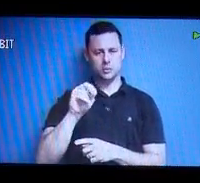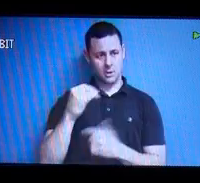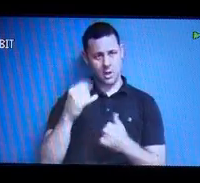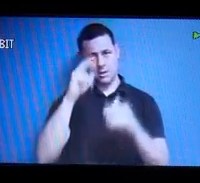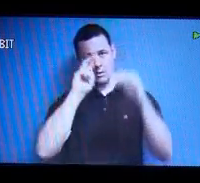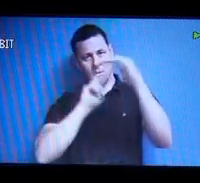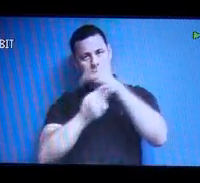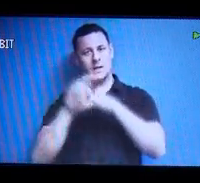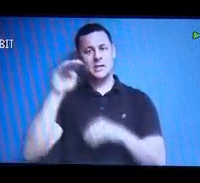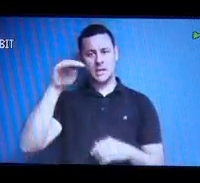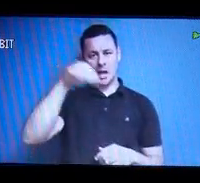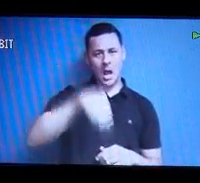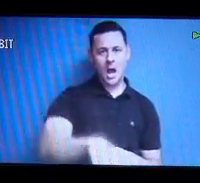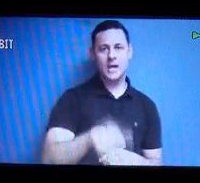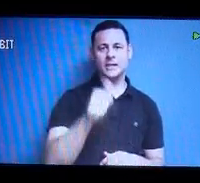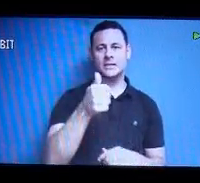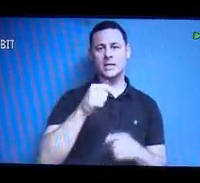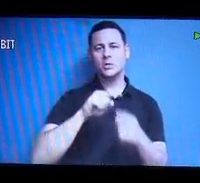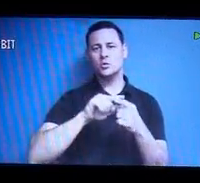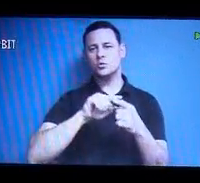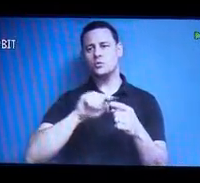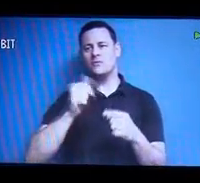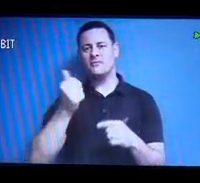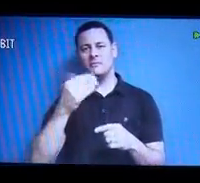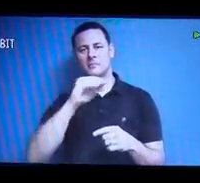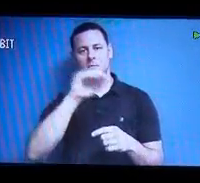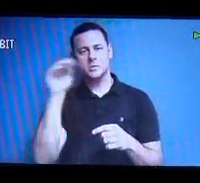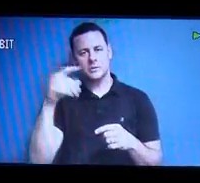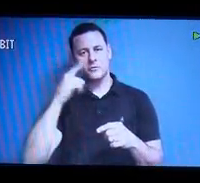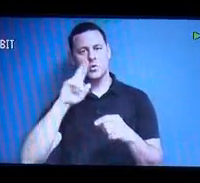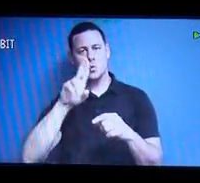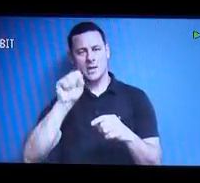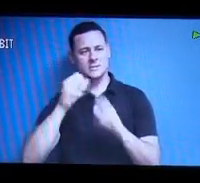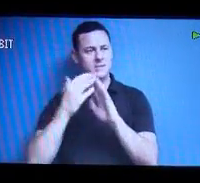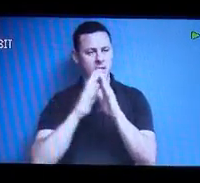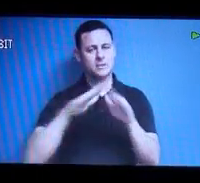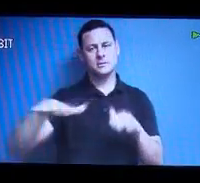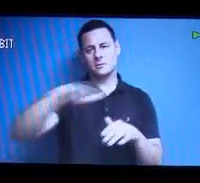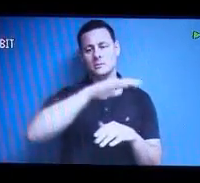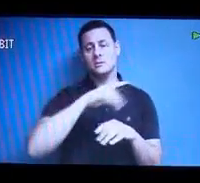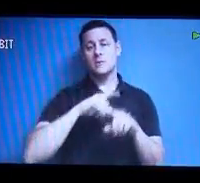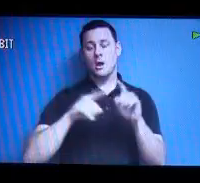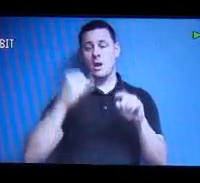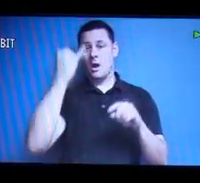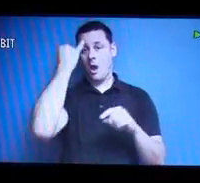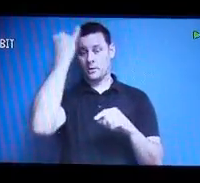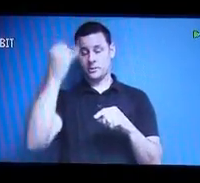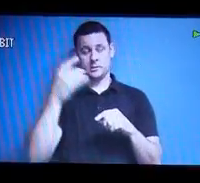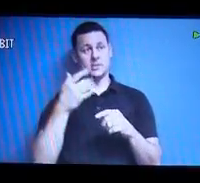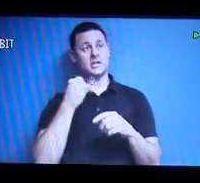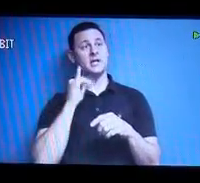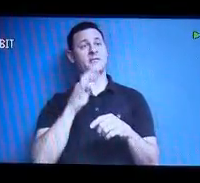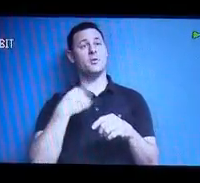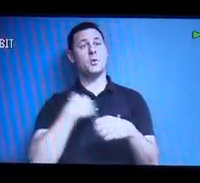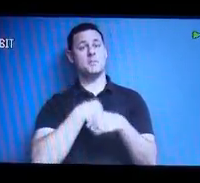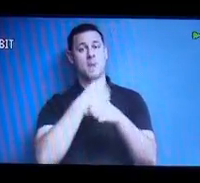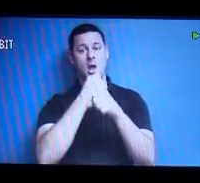15% for U.S. cities. But the idea is that creating markets like that might help prevent the kind of bubbles that we've seen